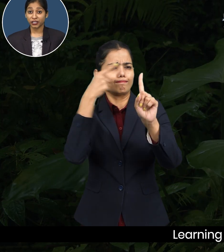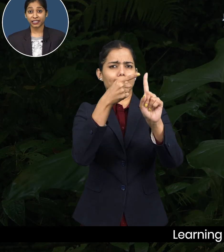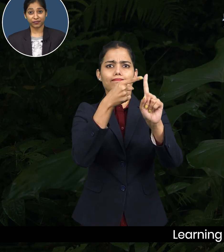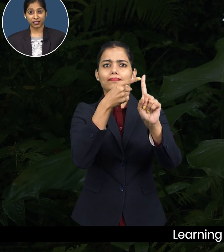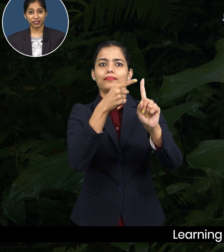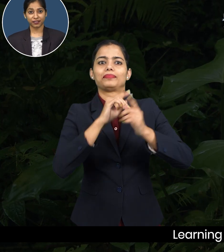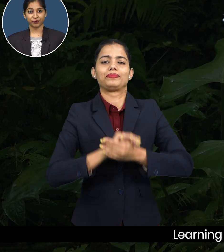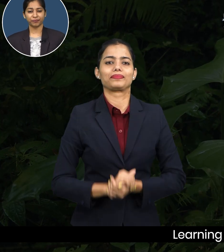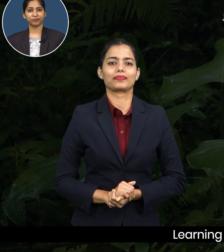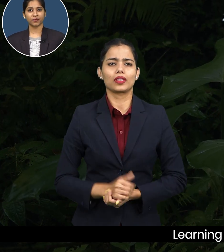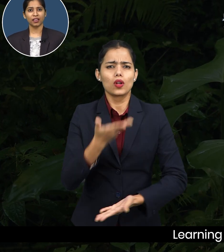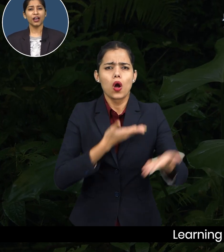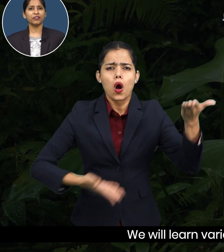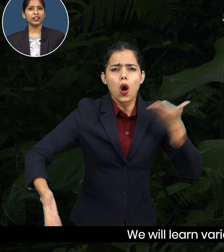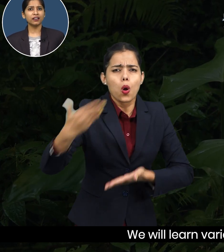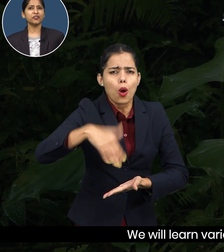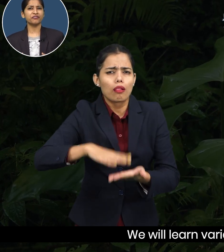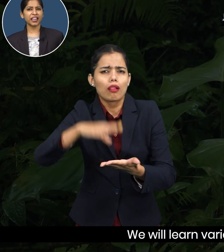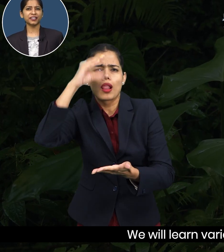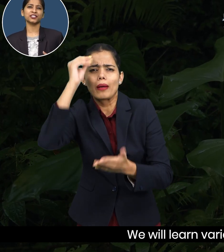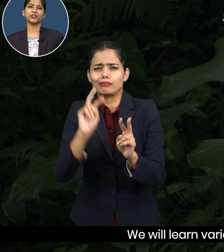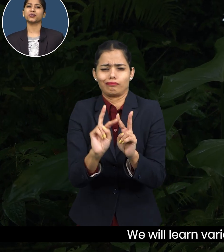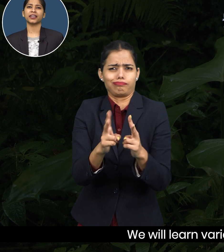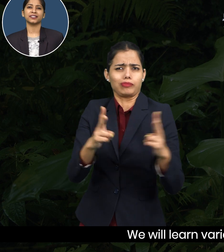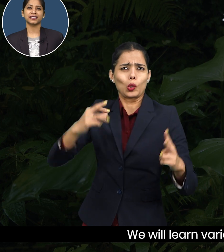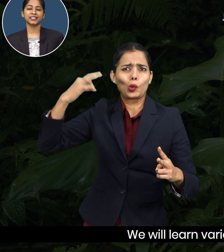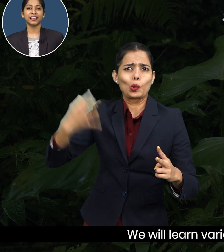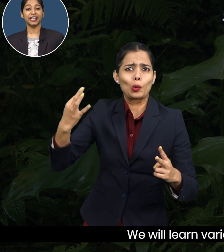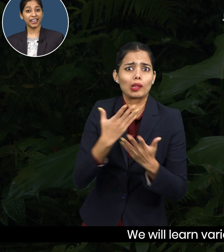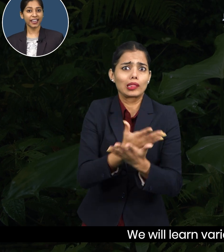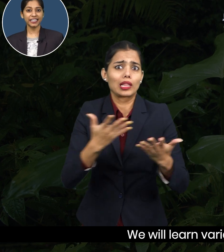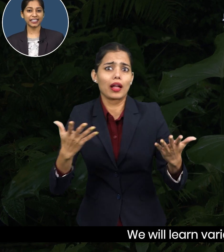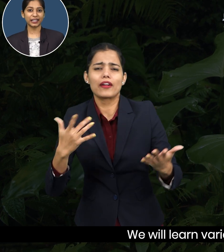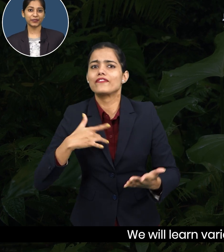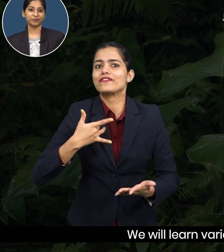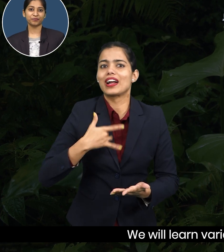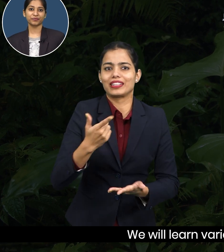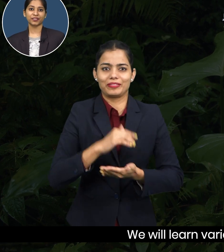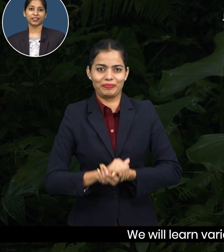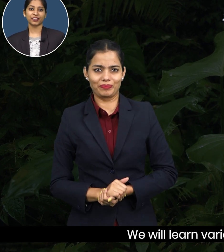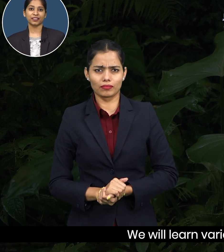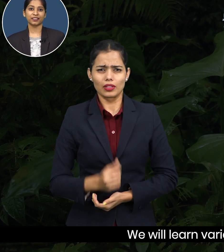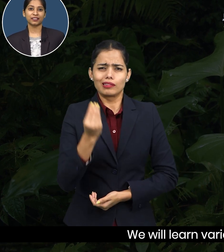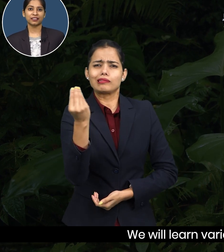Learning objectives. We will learn various new things like